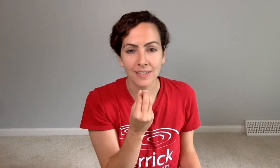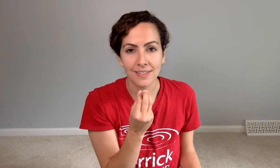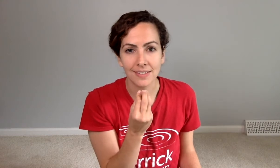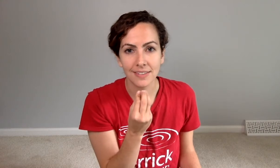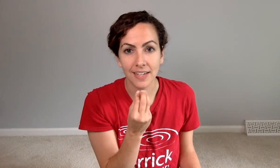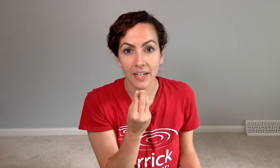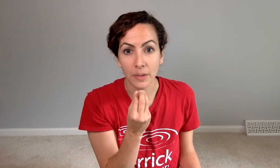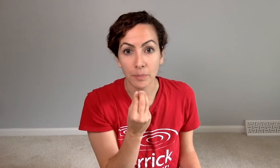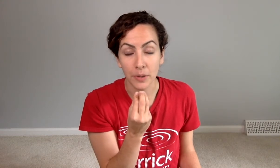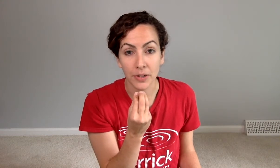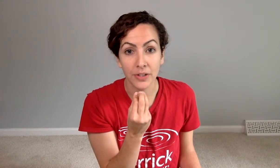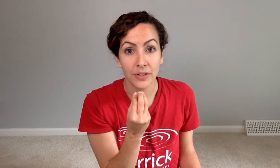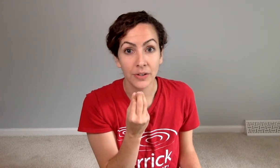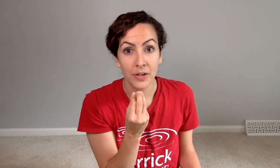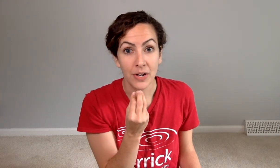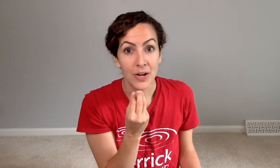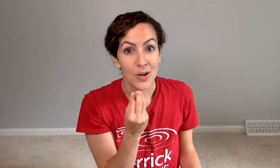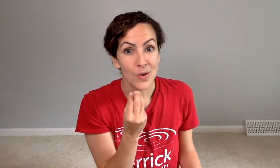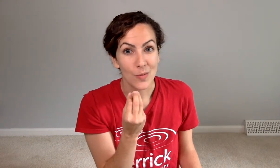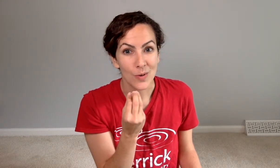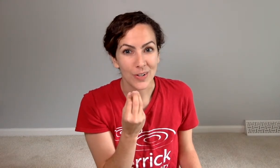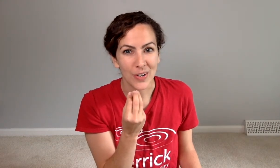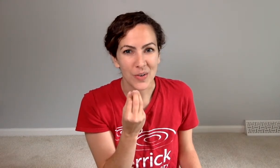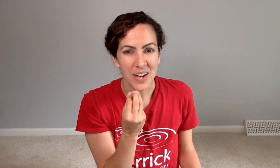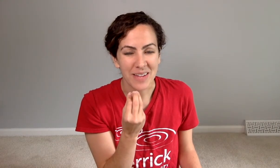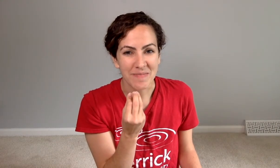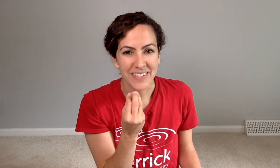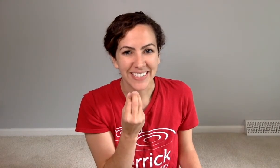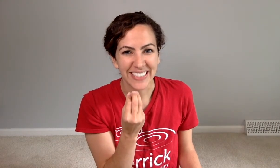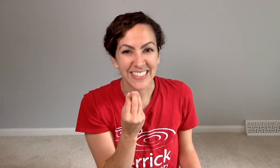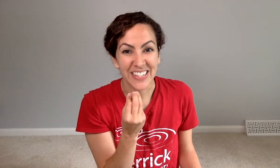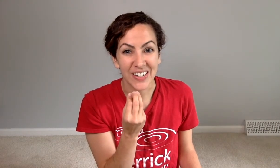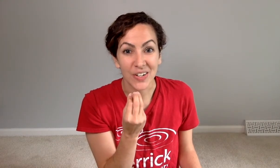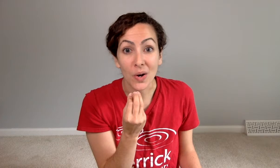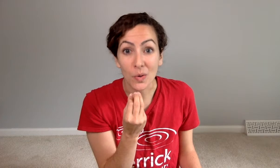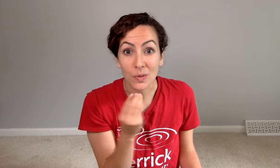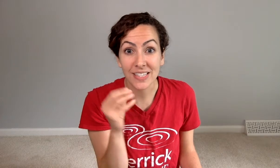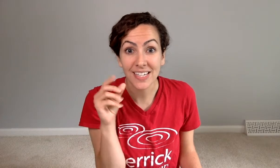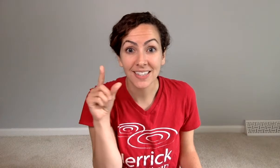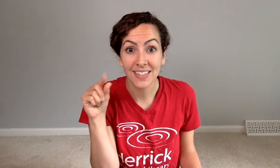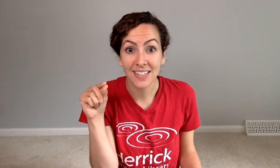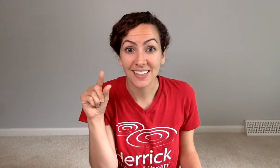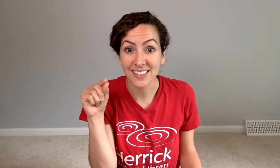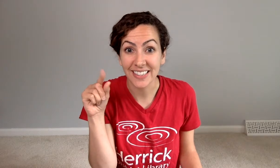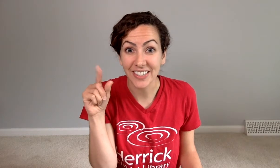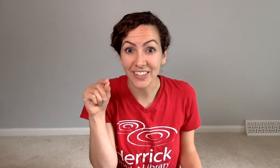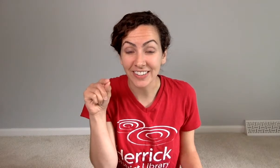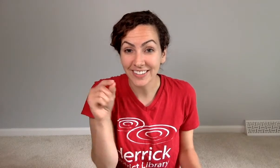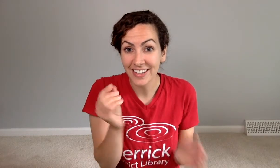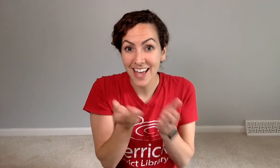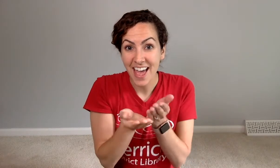Rest, and a bird will go up into their cozy little